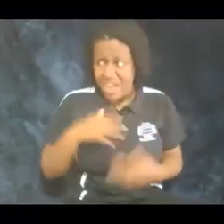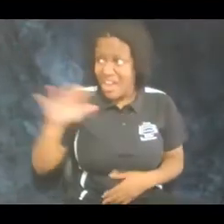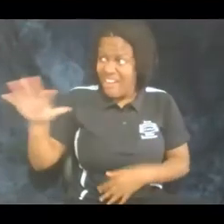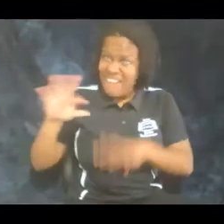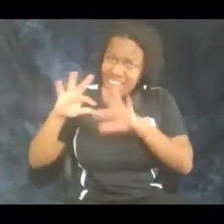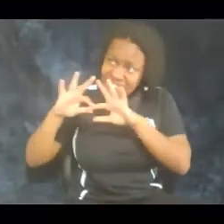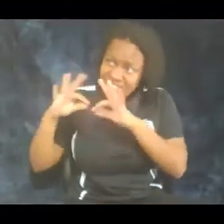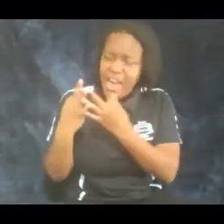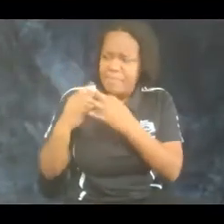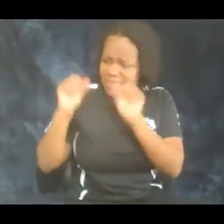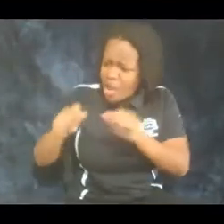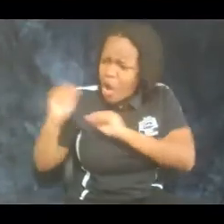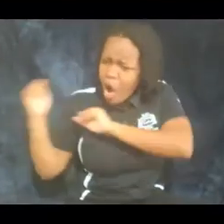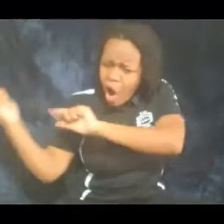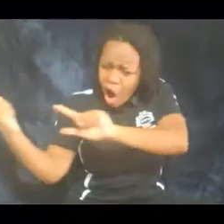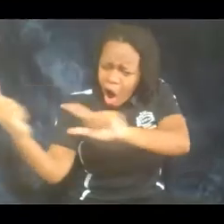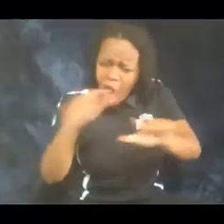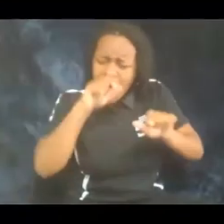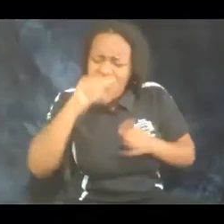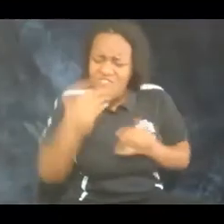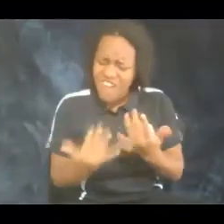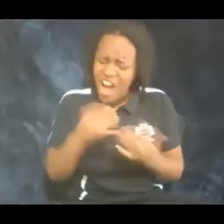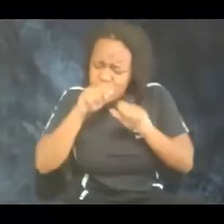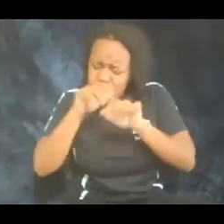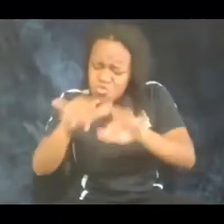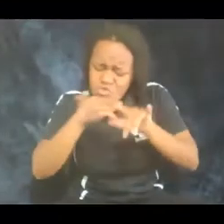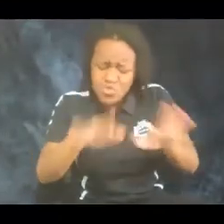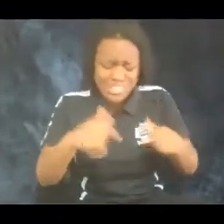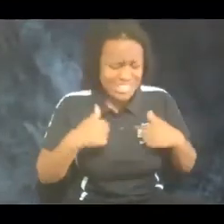him. But no matter how hard he puffed,